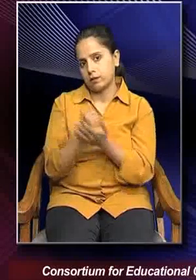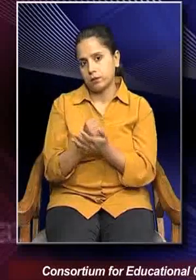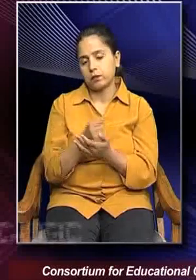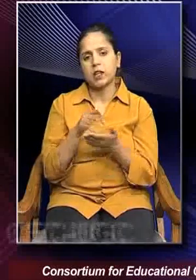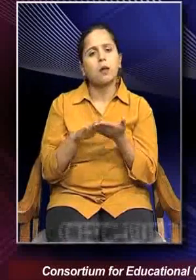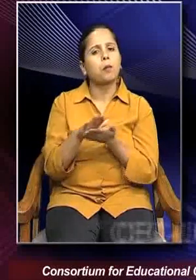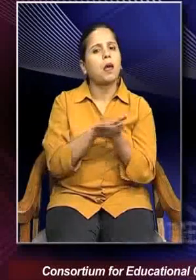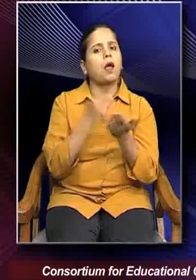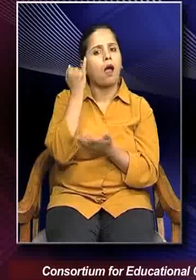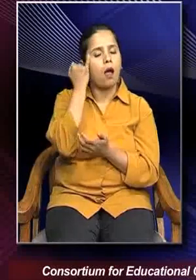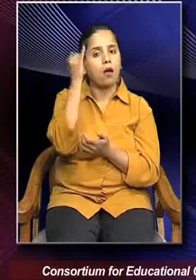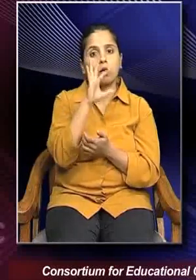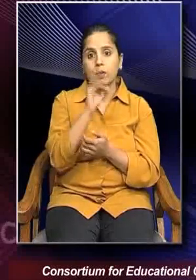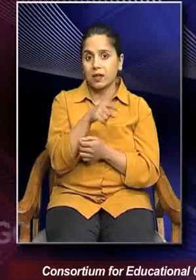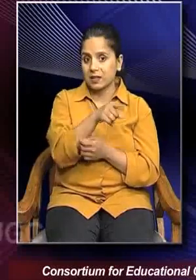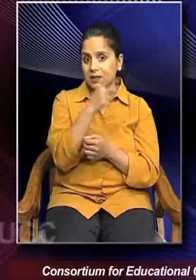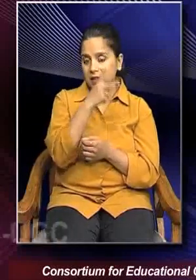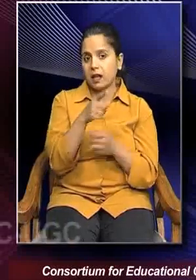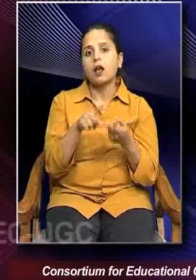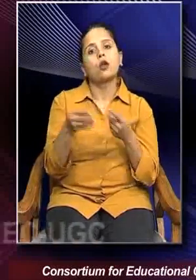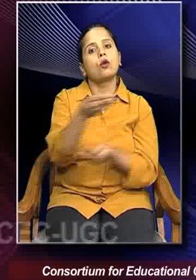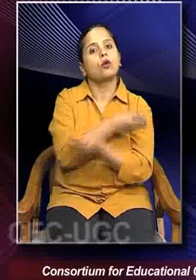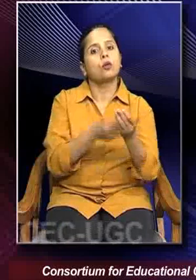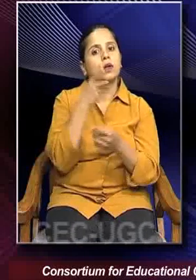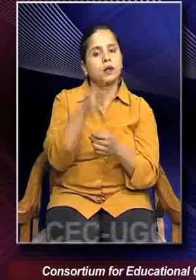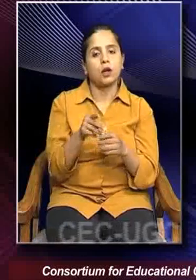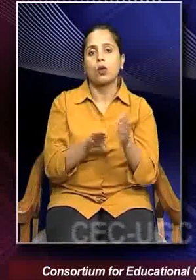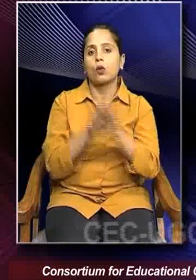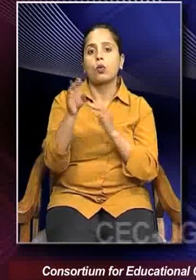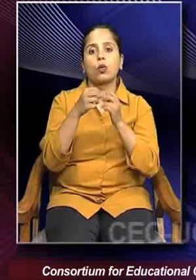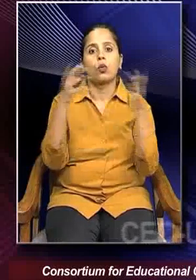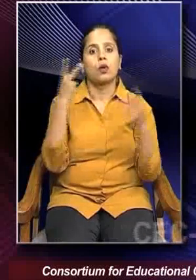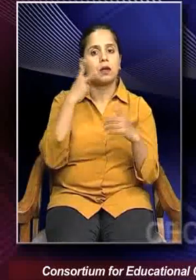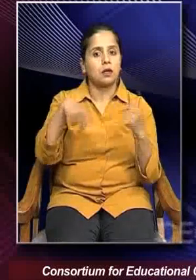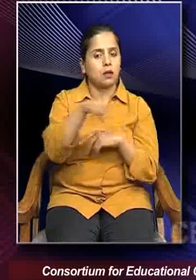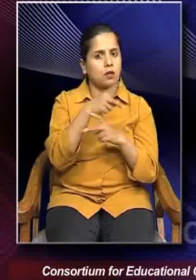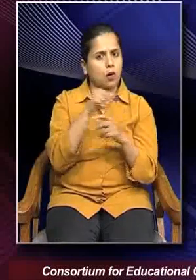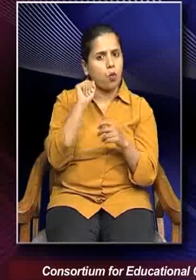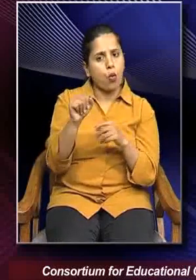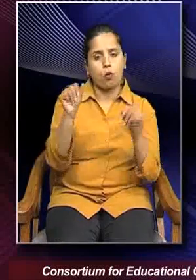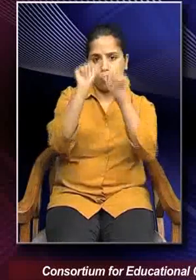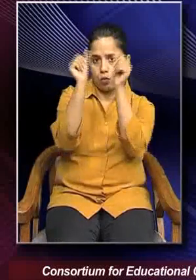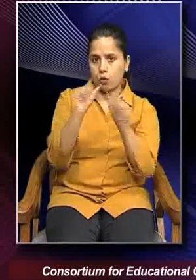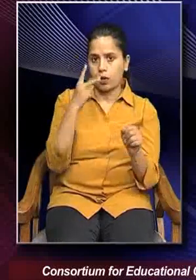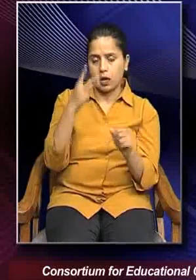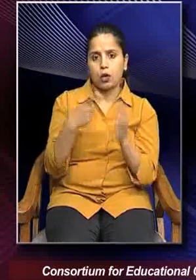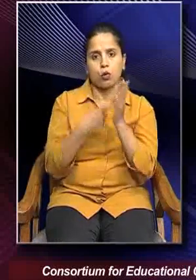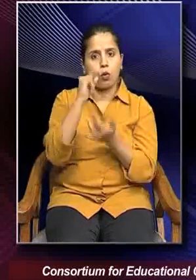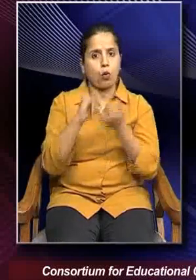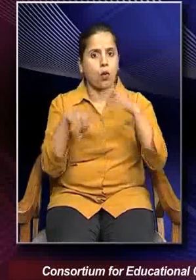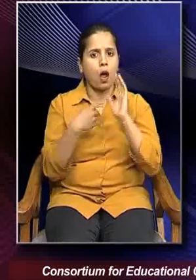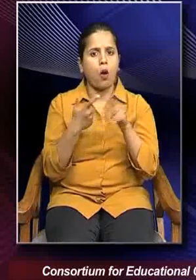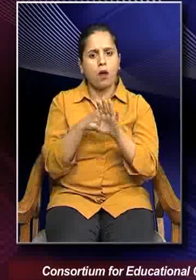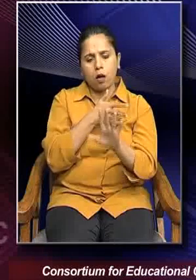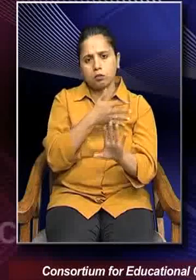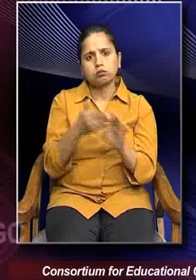basic idea of this economic development and growth is influenced by Rostow's model, where how a society over a period